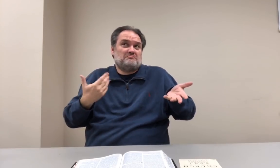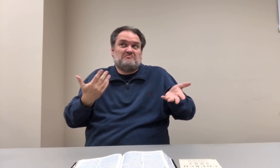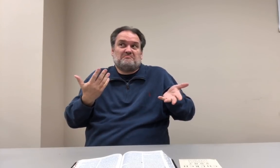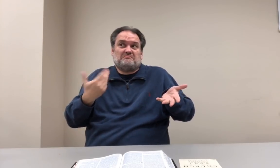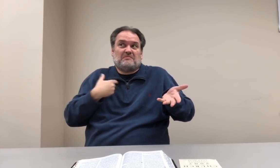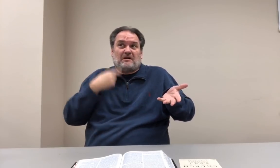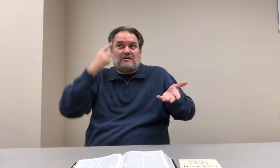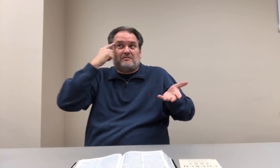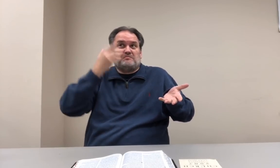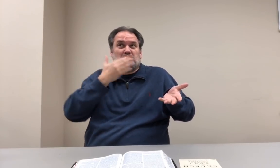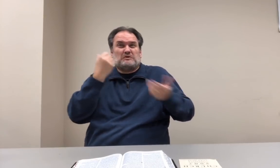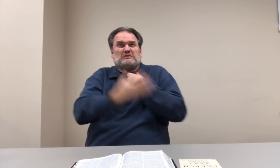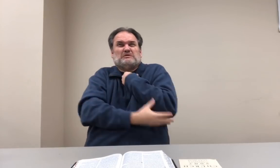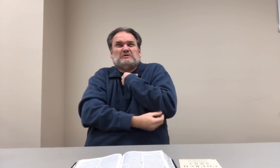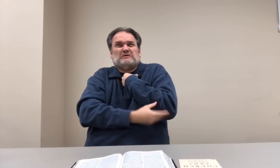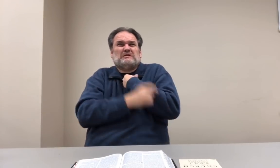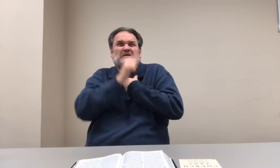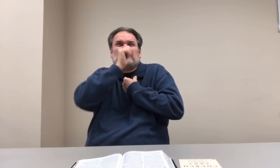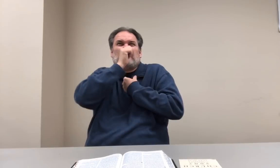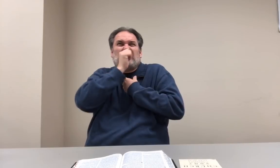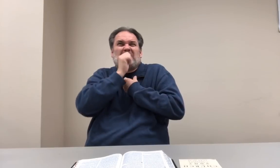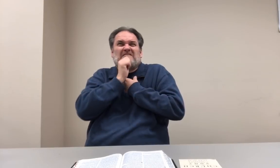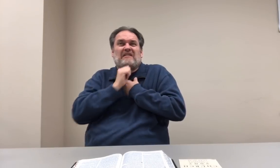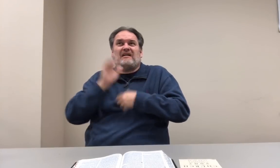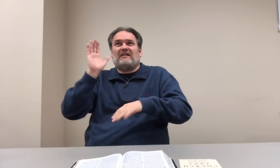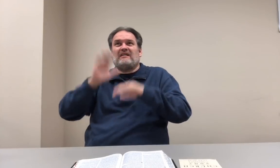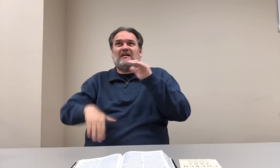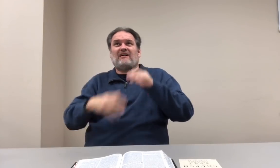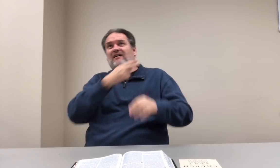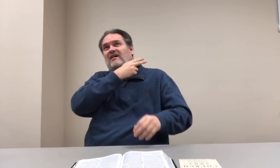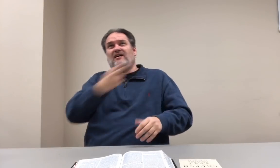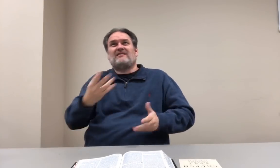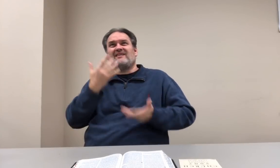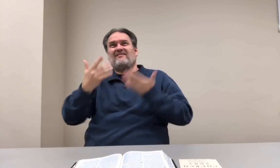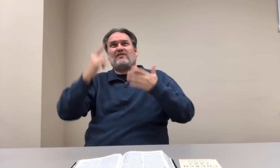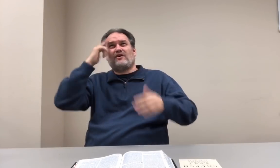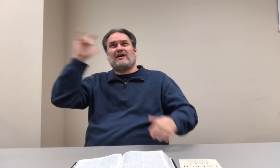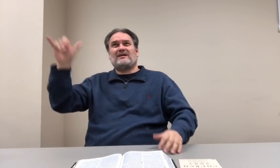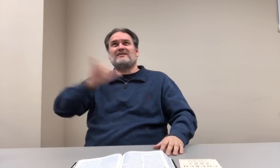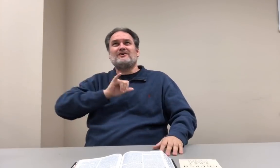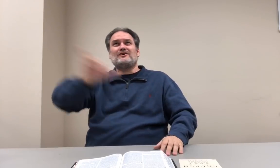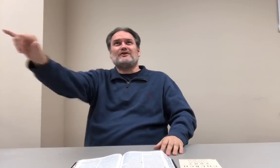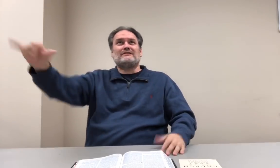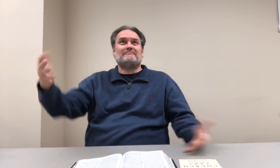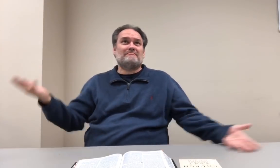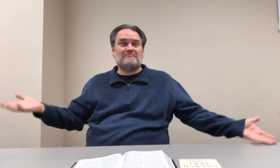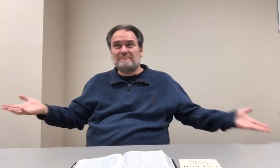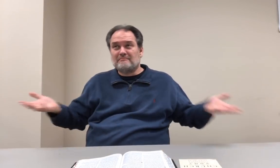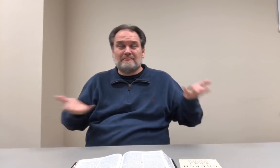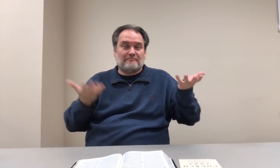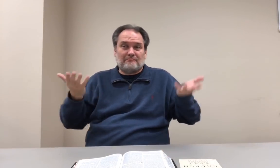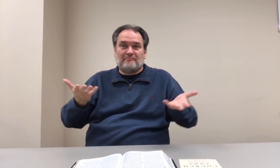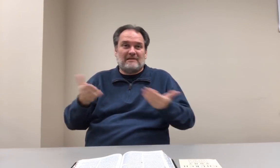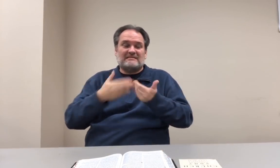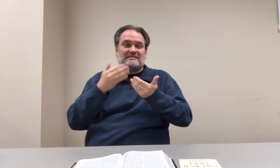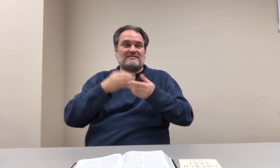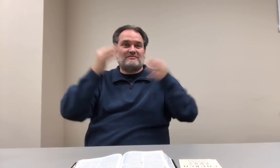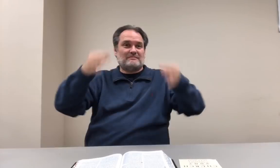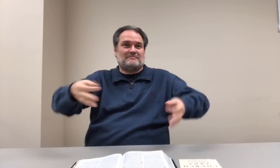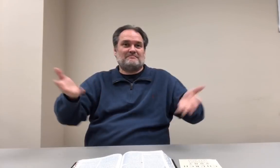I mentioned that many theologians just call God, or describe God as being all of being, or pure being. The passages